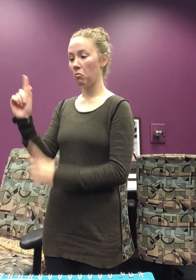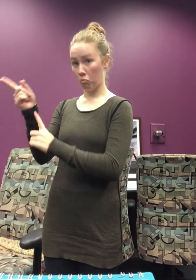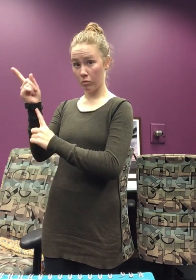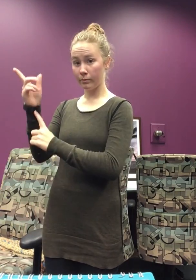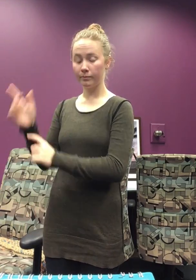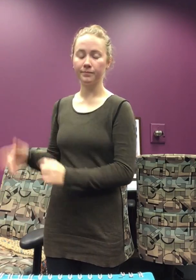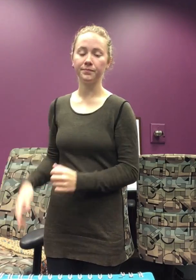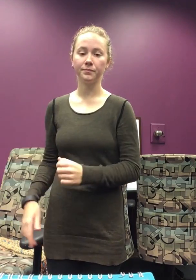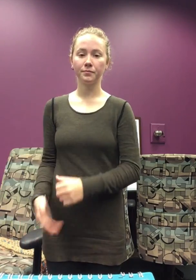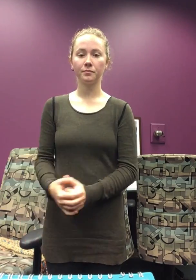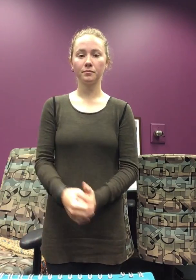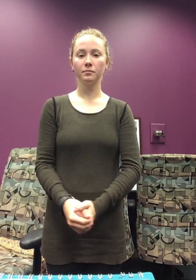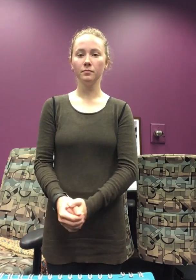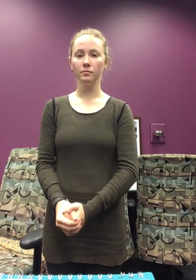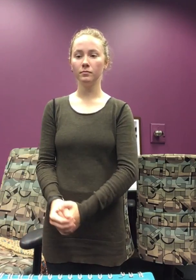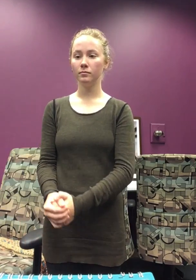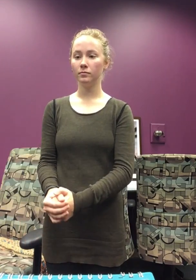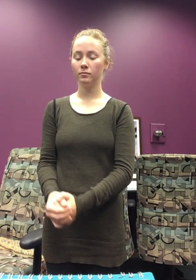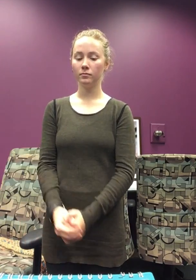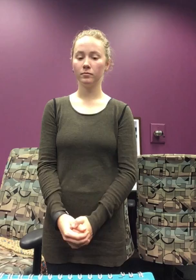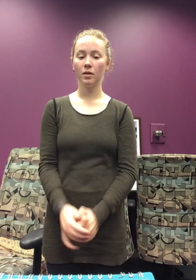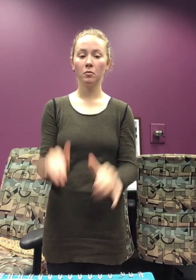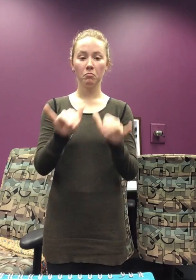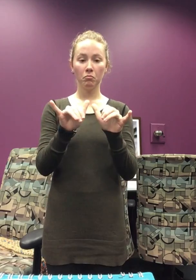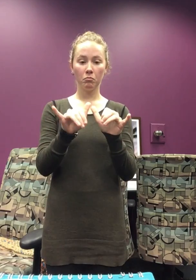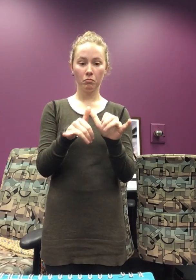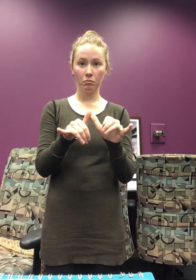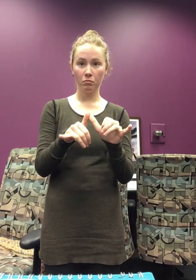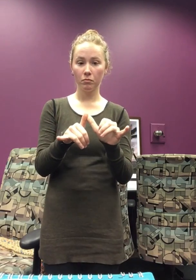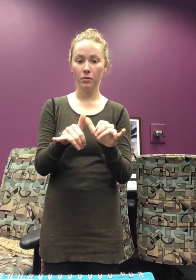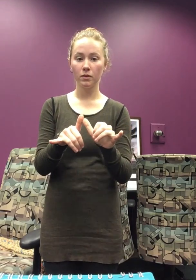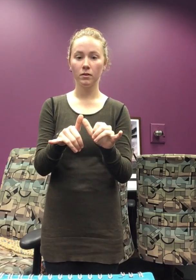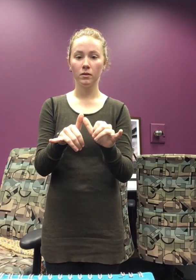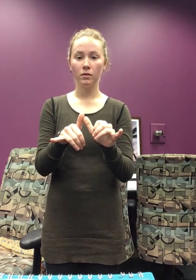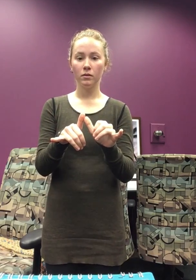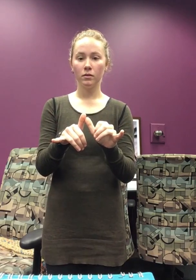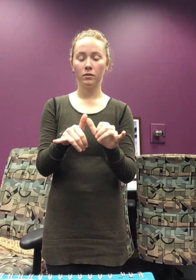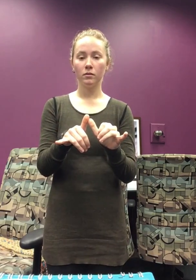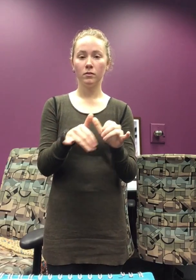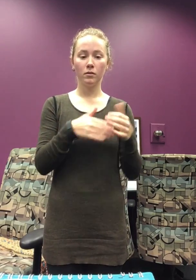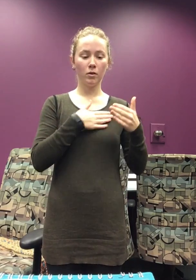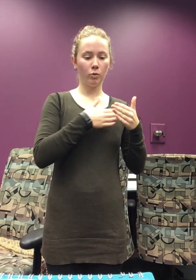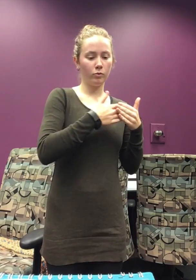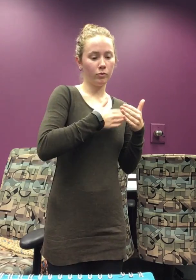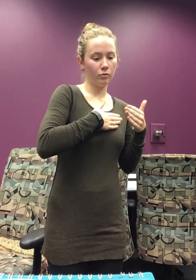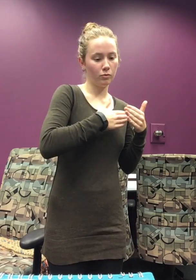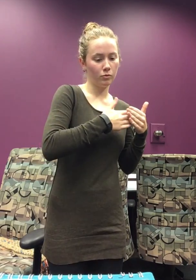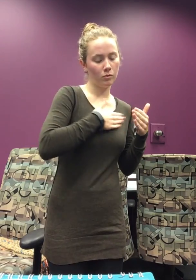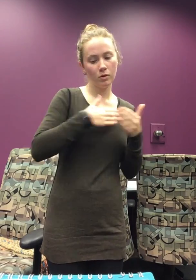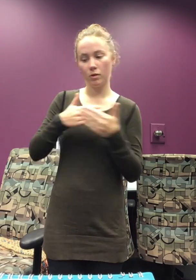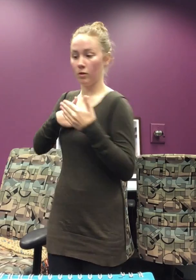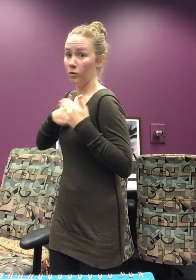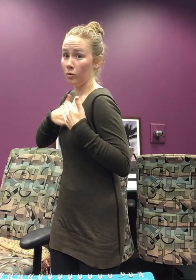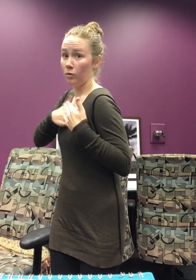And so what we'll do is we'll measure how fast or how slow we breathe in and